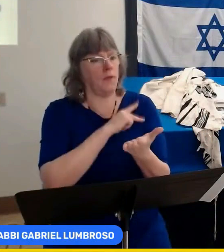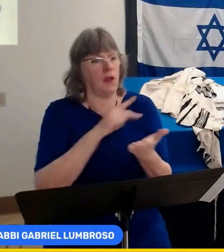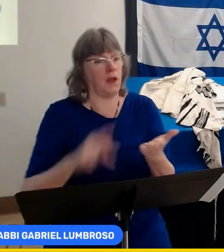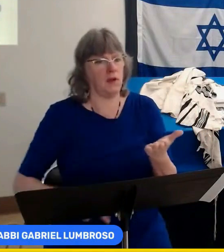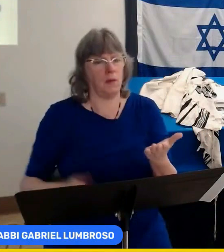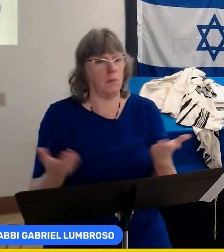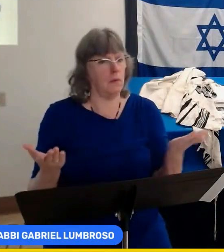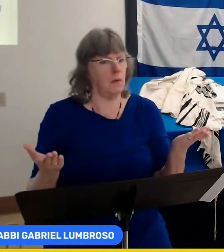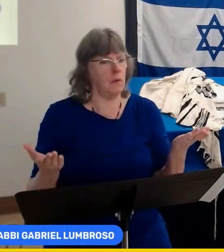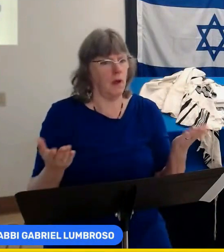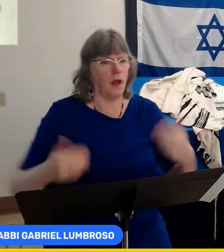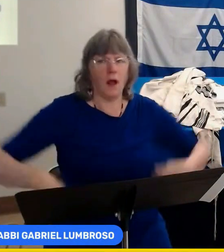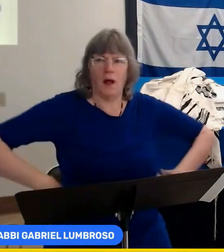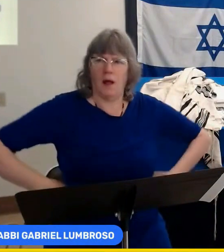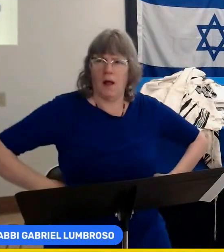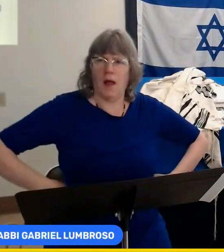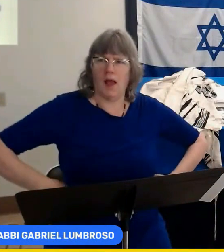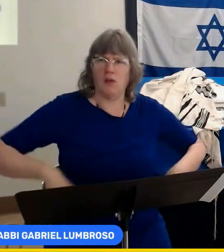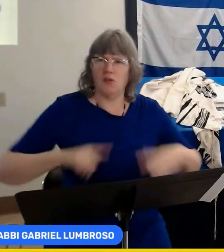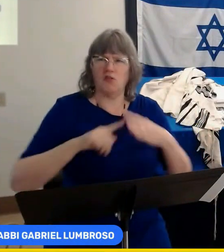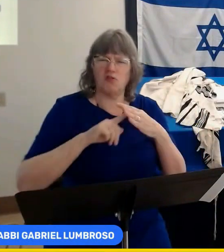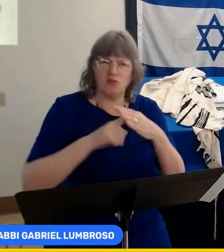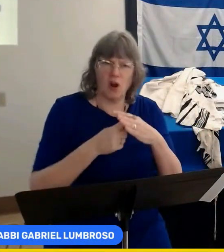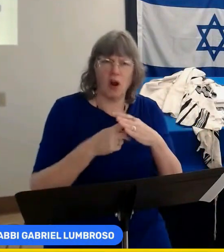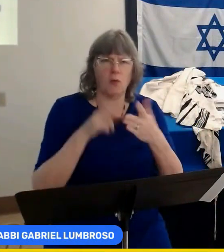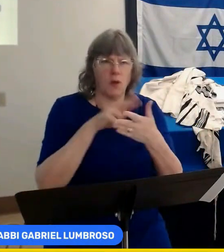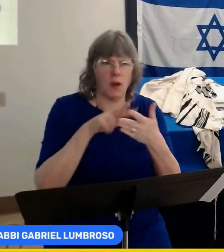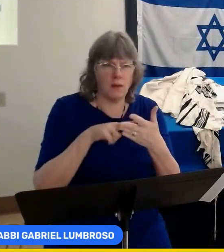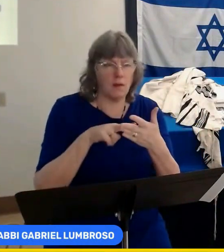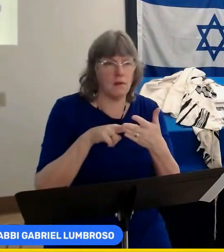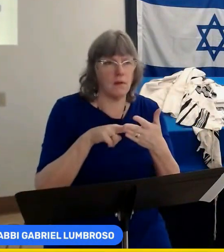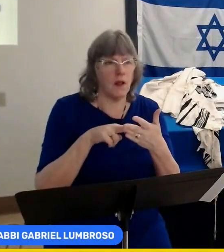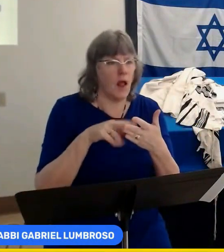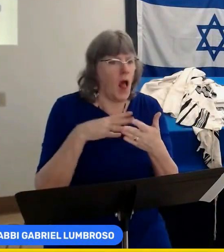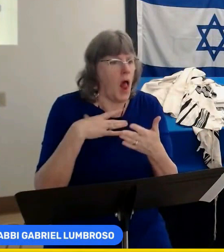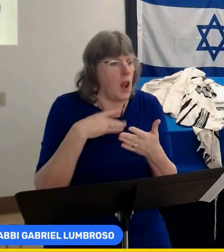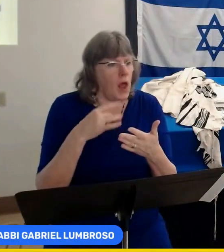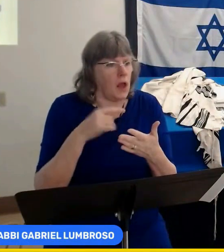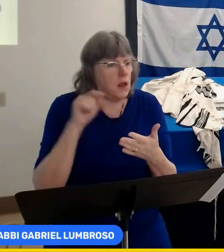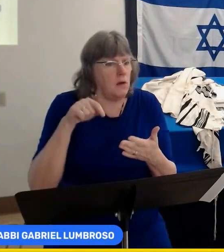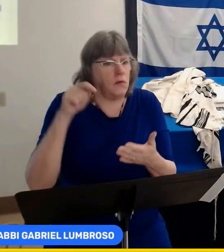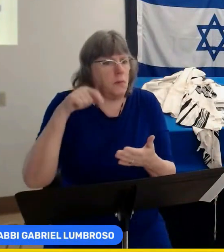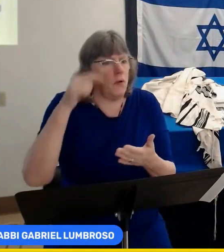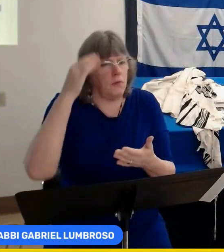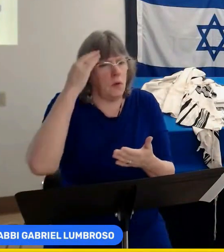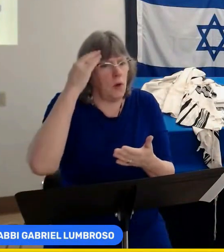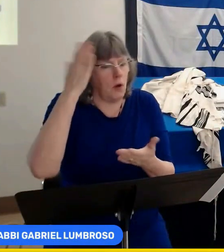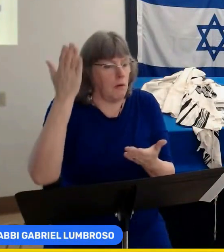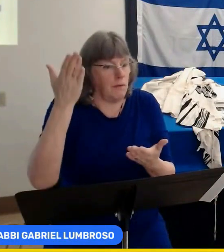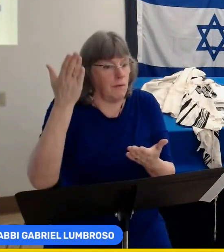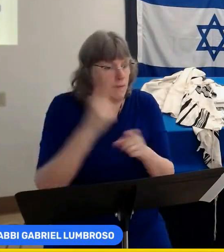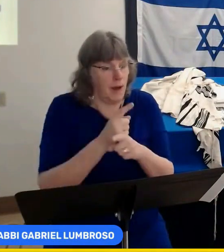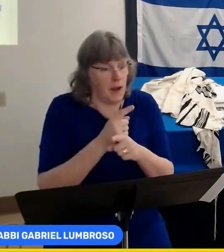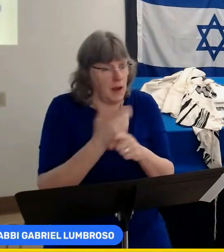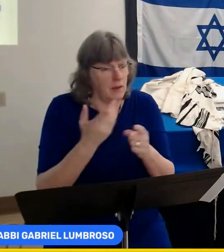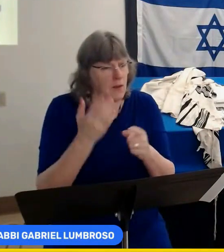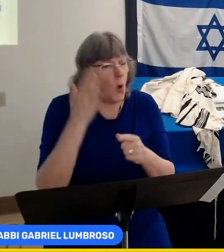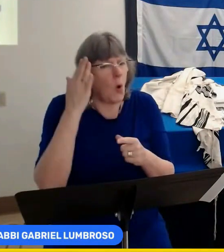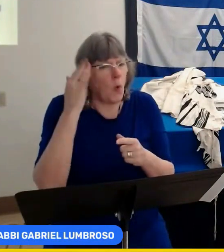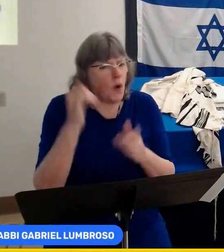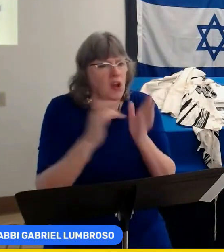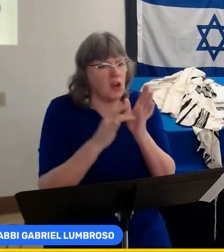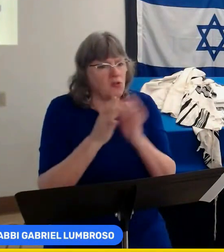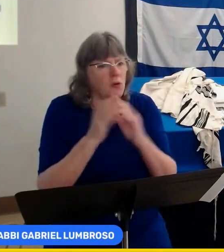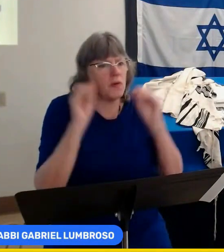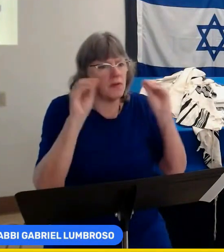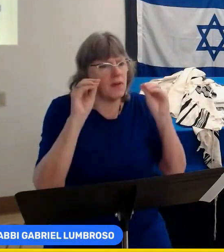you that, like you're supposed to know what it means. First time that word appears in English. You can start from Genesis, it's the first time it comes